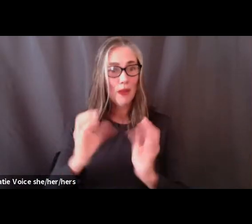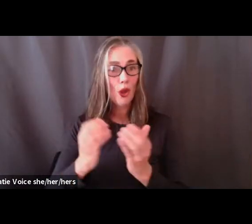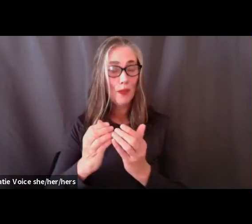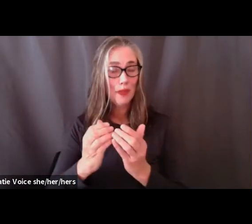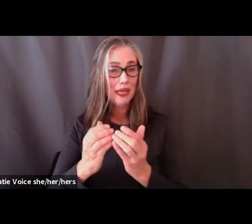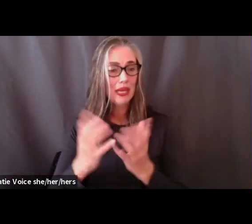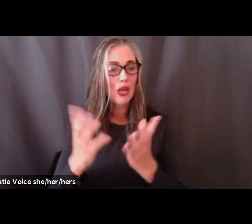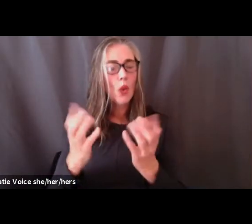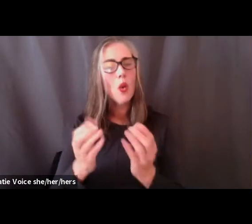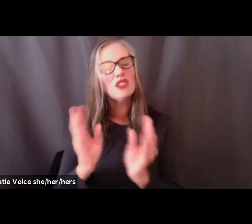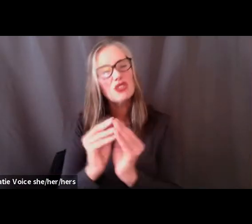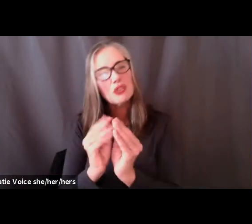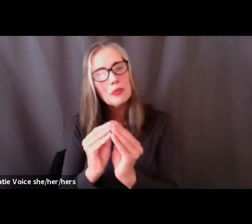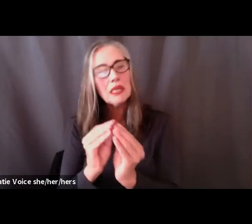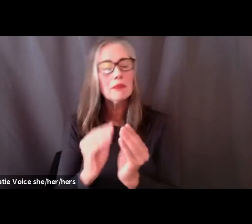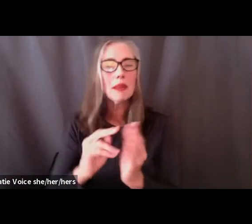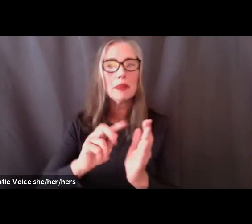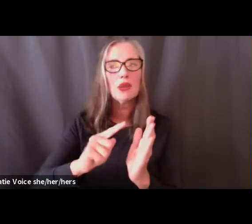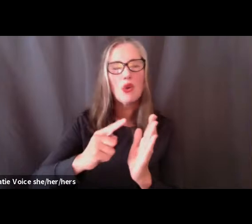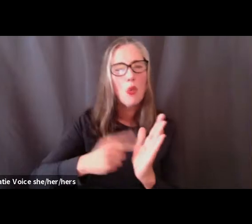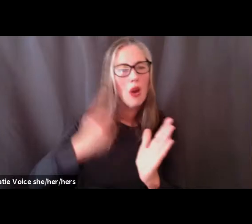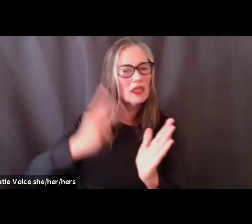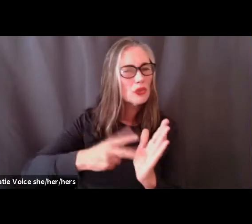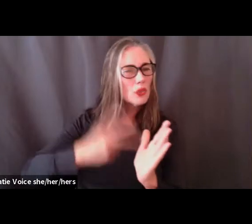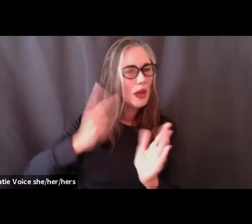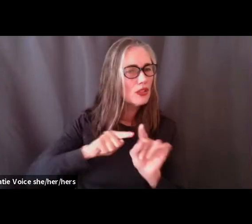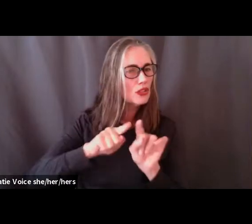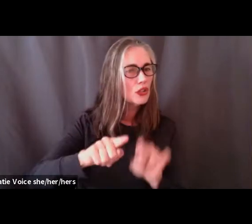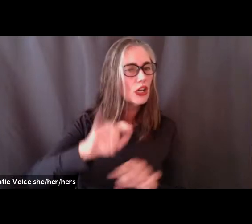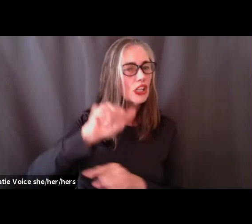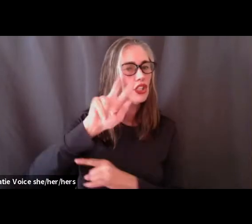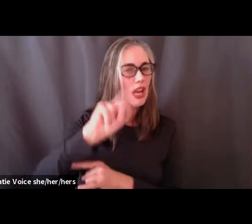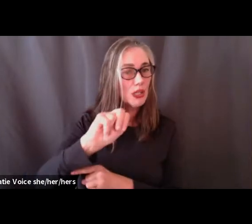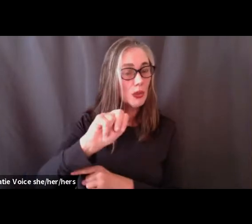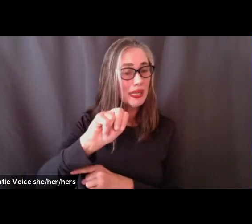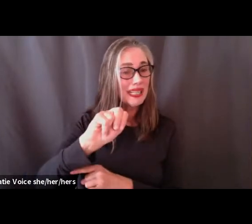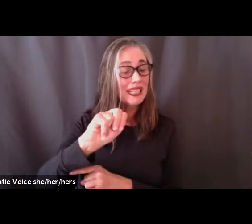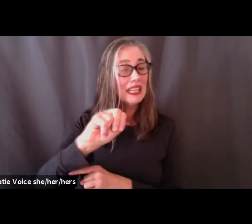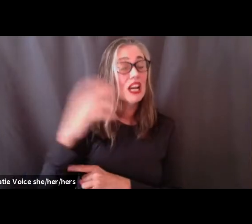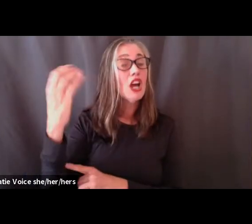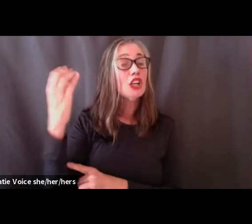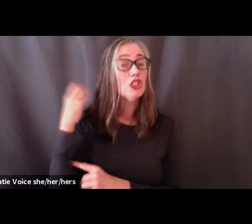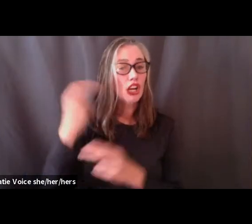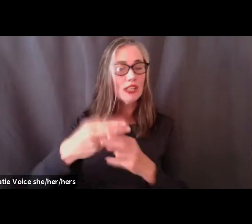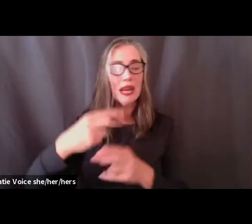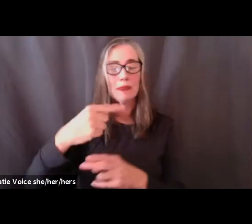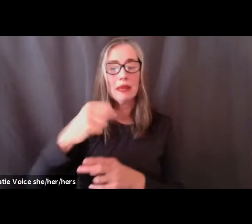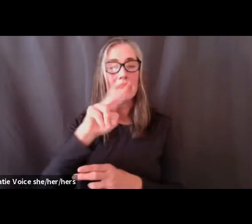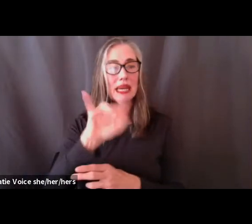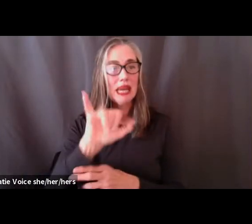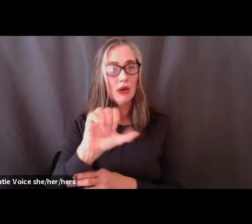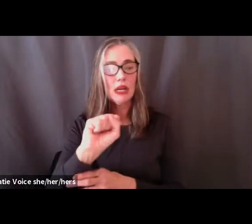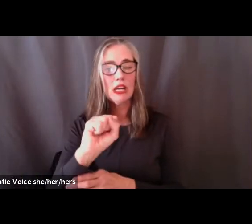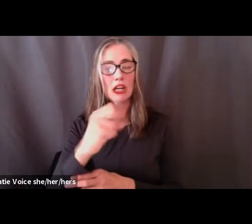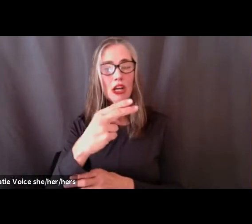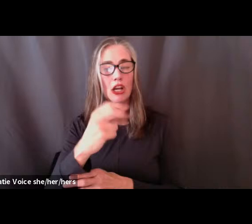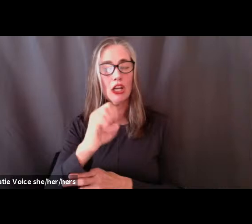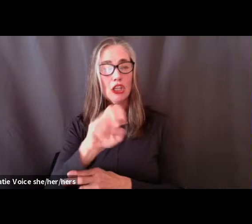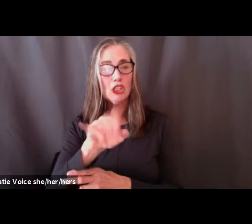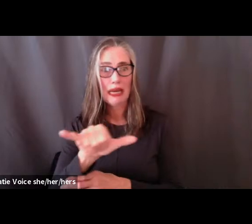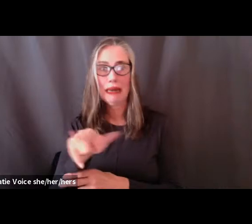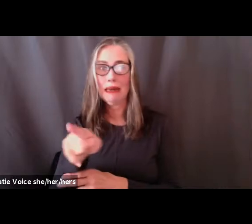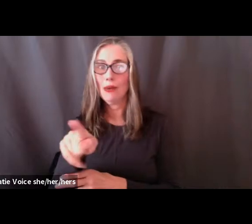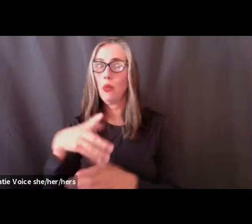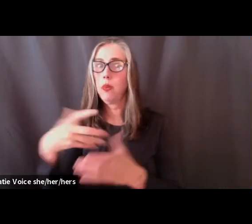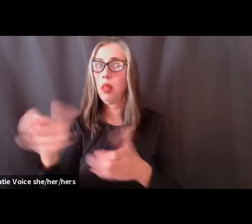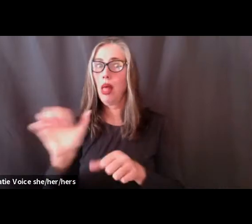or more times in January. Gary Shea is the subcommittee chair. We have a great deal of work to do